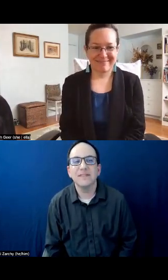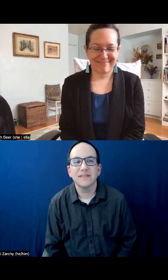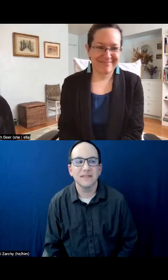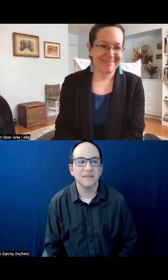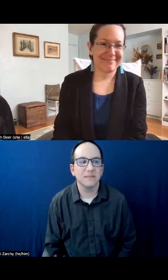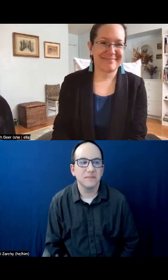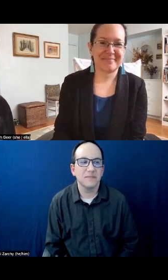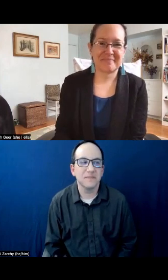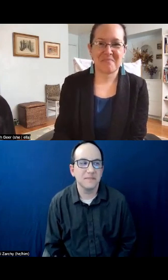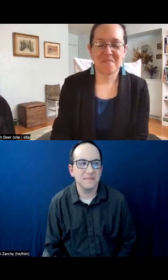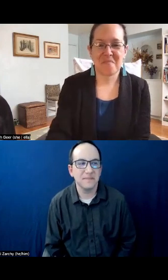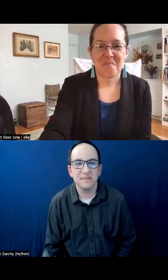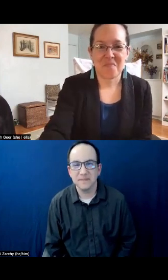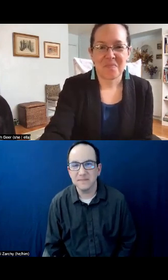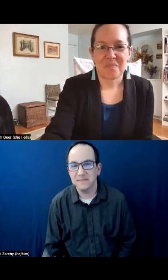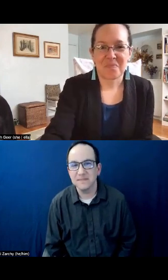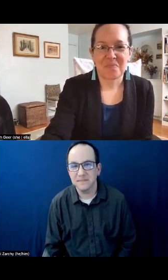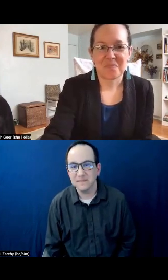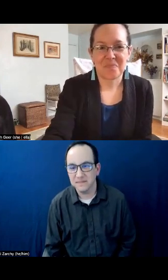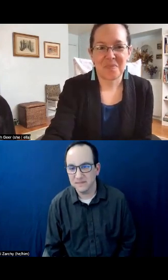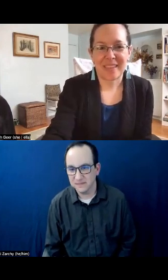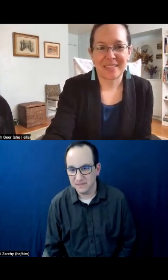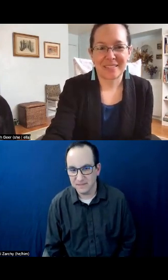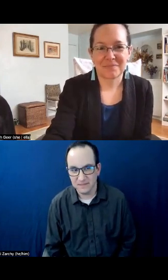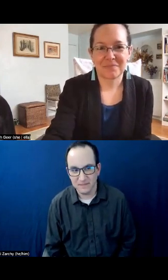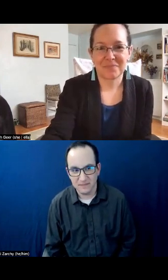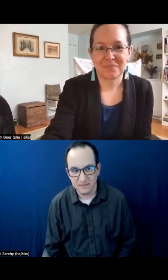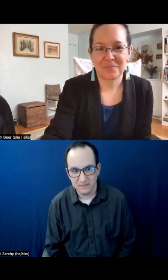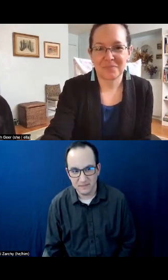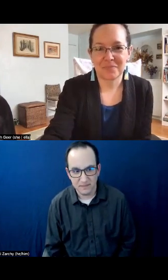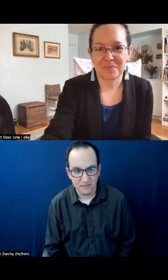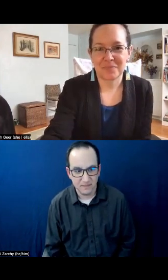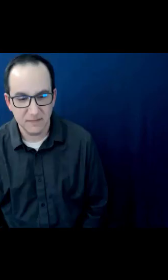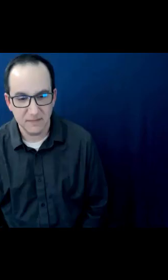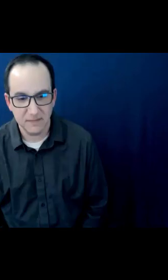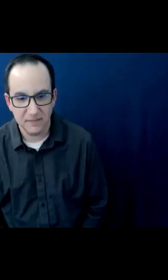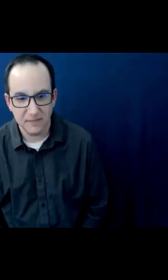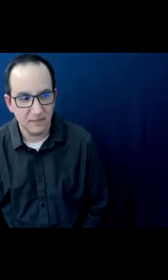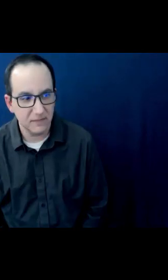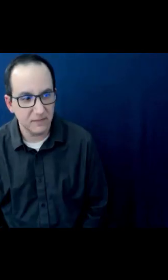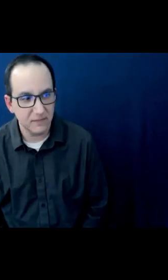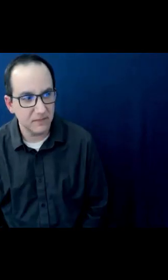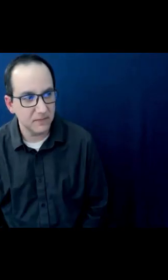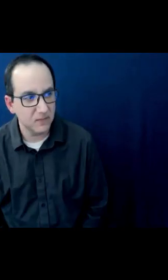get a copy of these slides, so you needn't jot it all down, but if you so choose, I'll leave it here for just a moment.